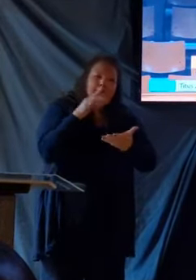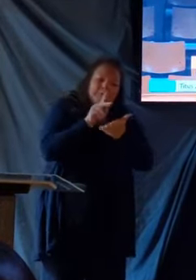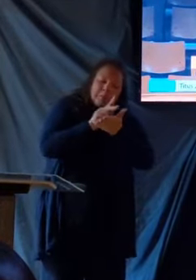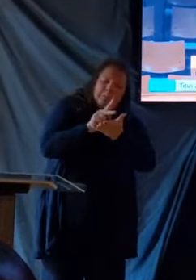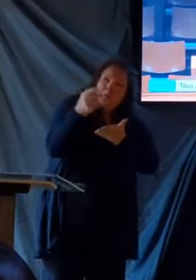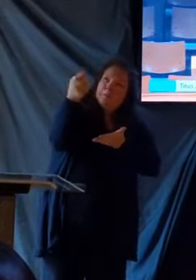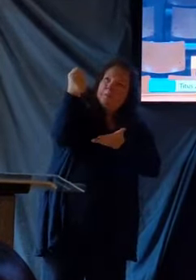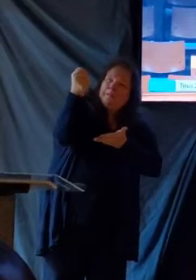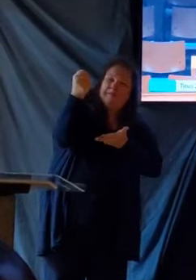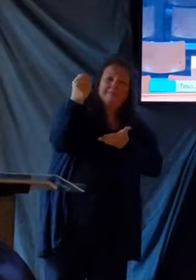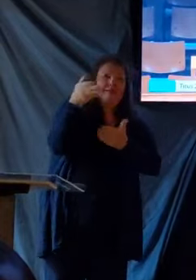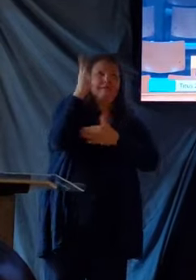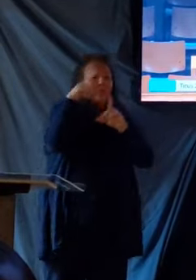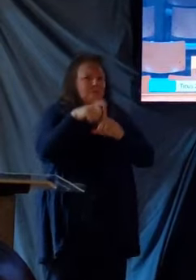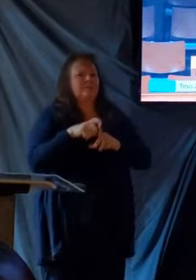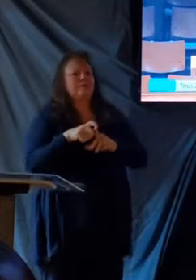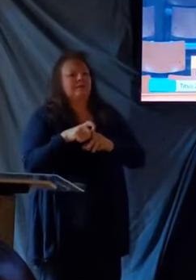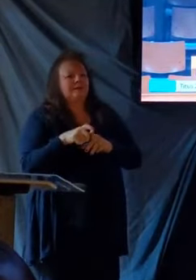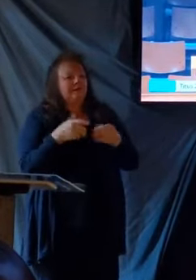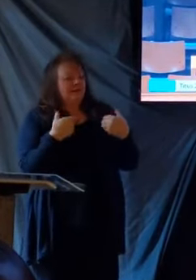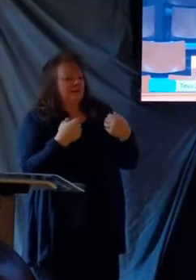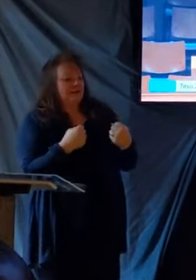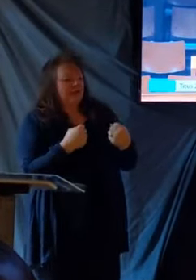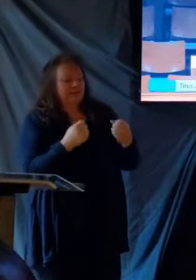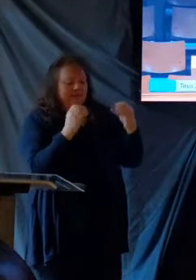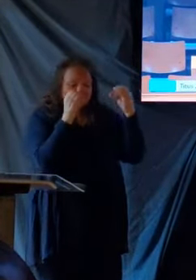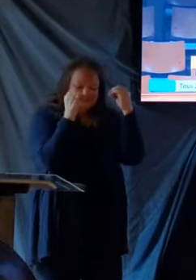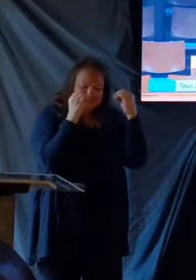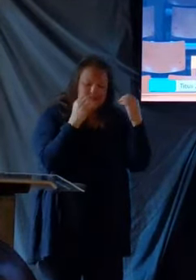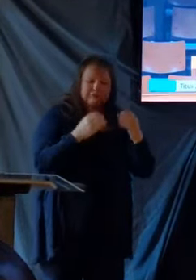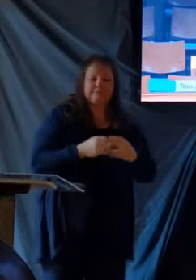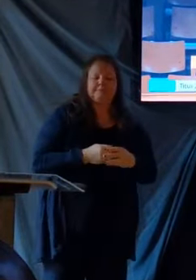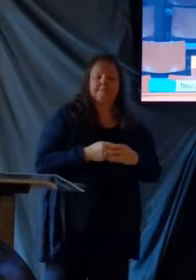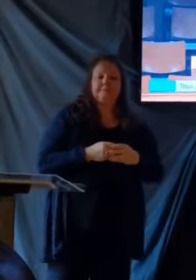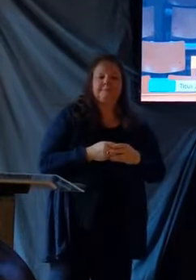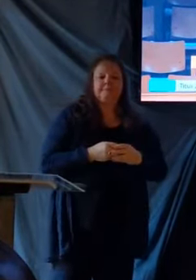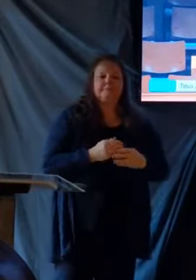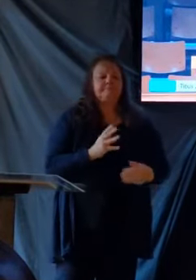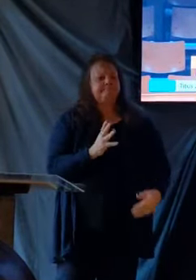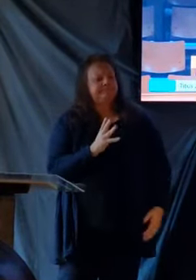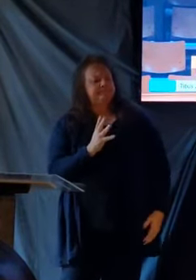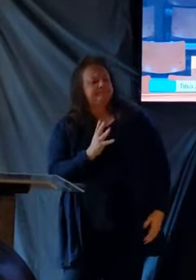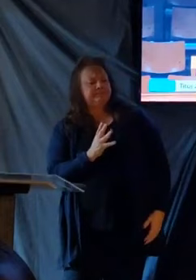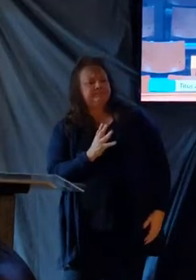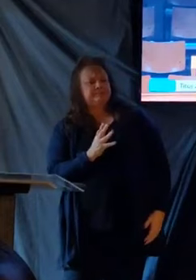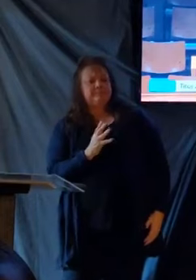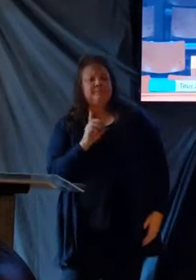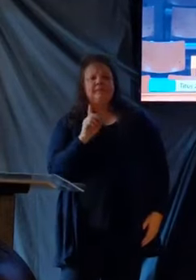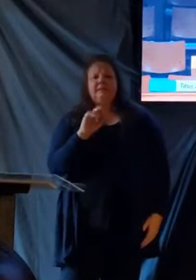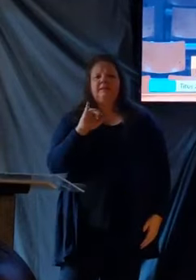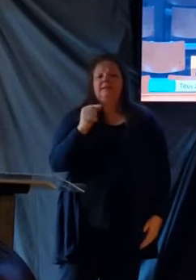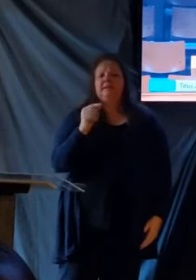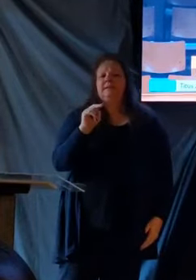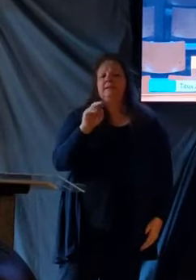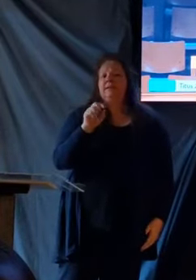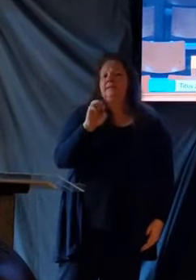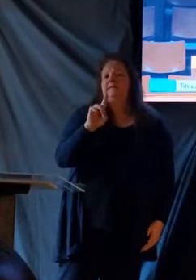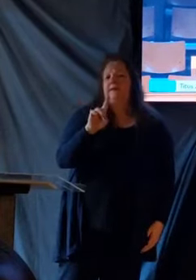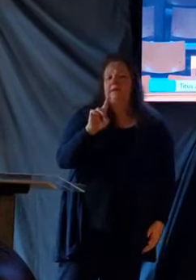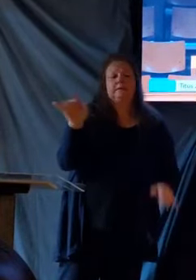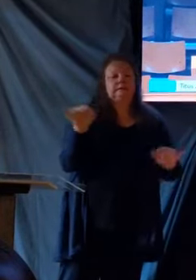of the word. Same idea. Here we have healthy in doctrine, in teaching, dignified. We saw that with the qualities